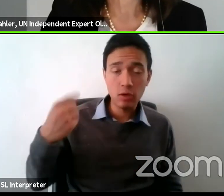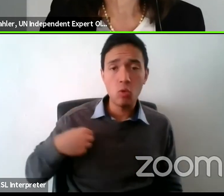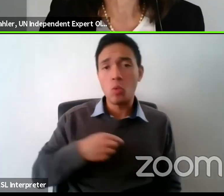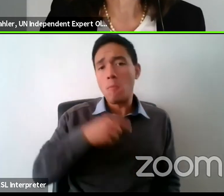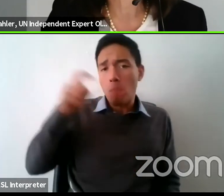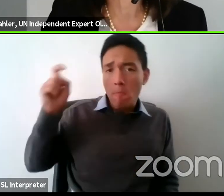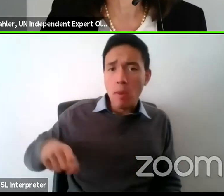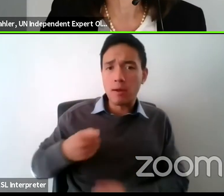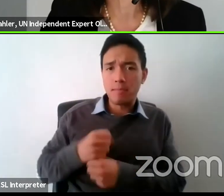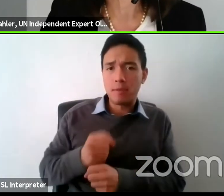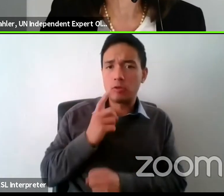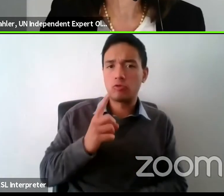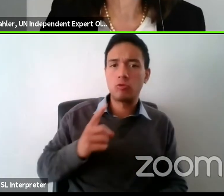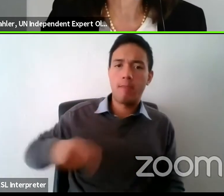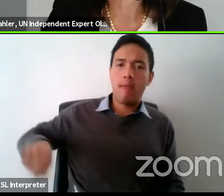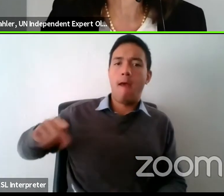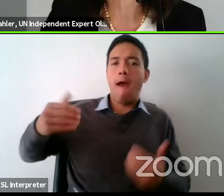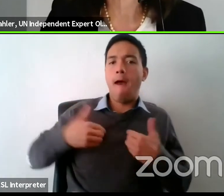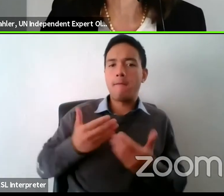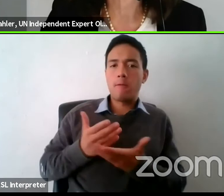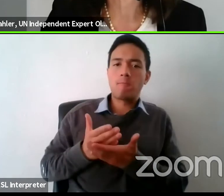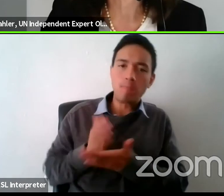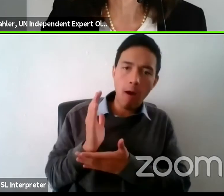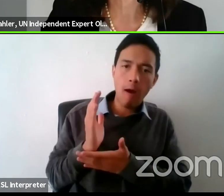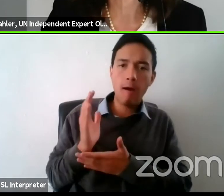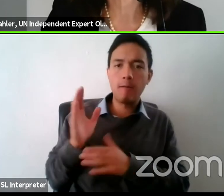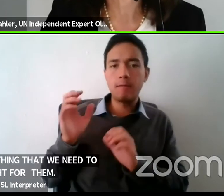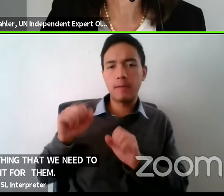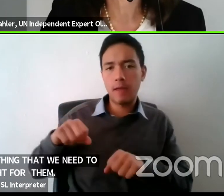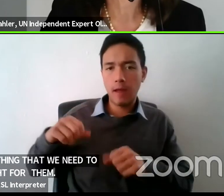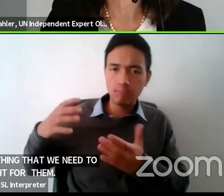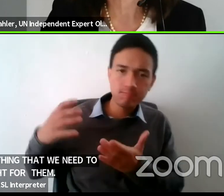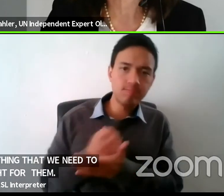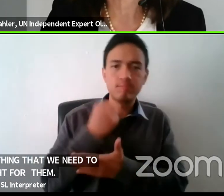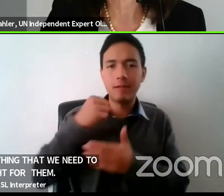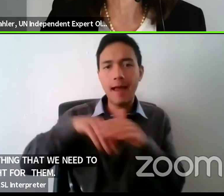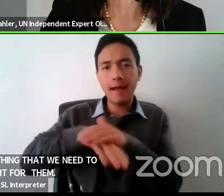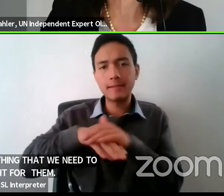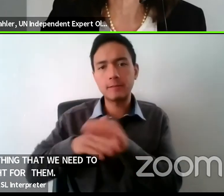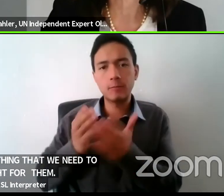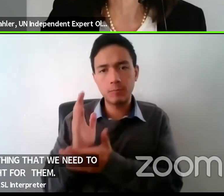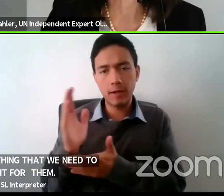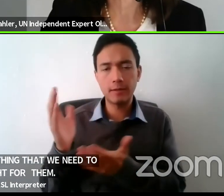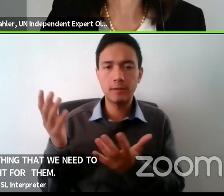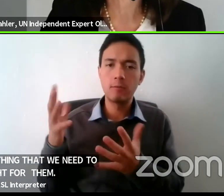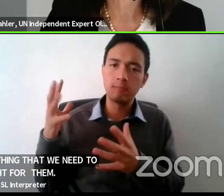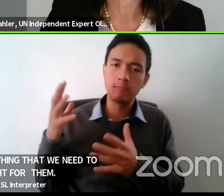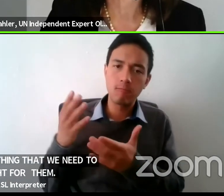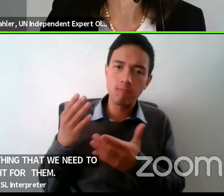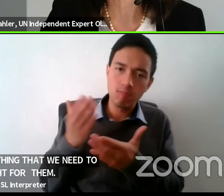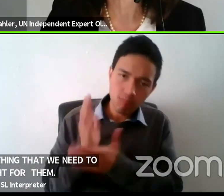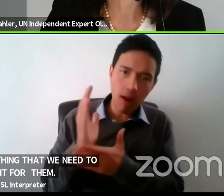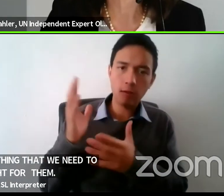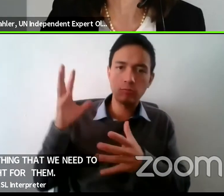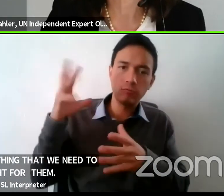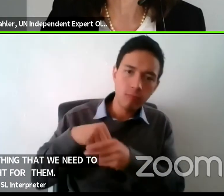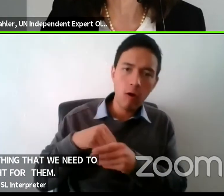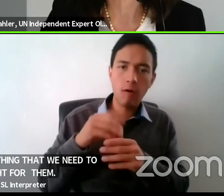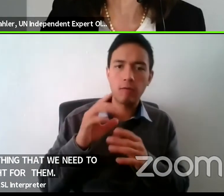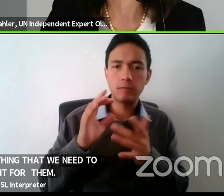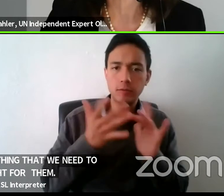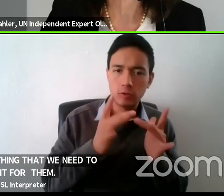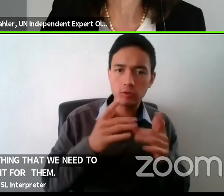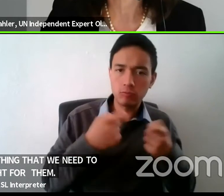this is a right for them. It is a right of digital inclusion. It is their right to get the information. It is their right to